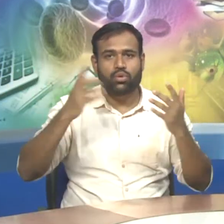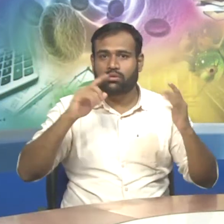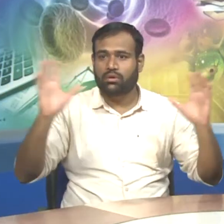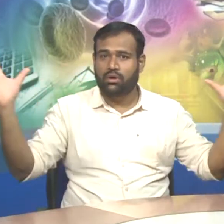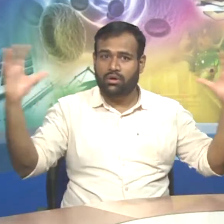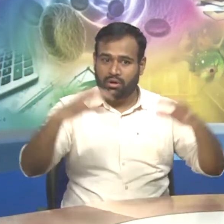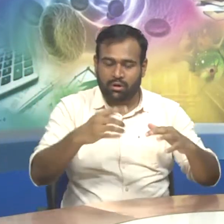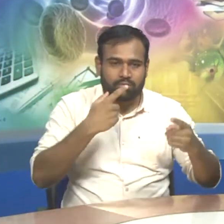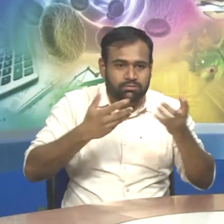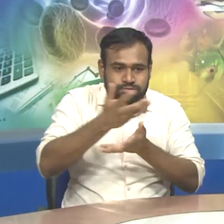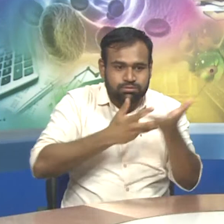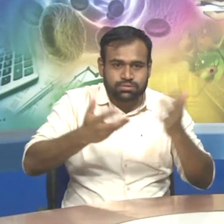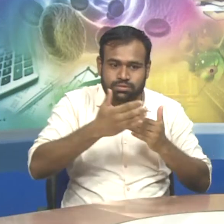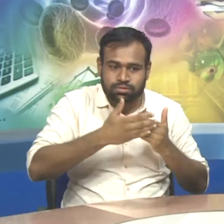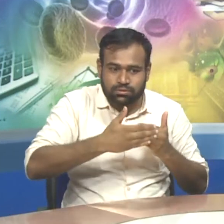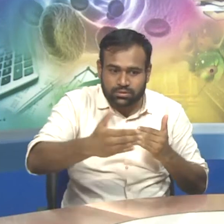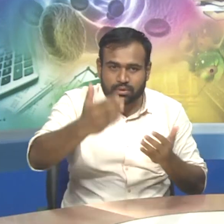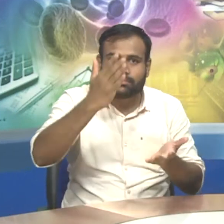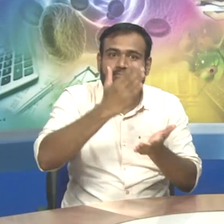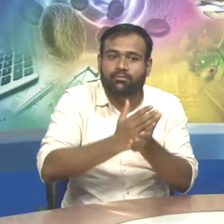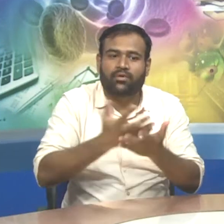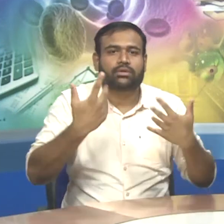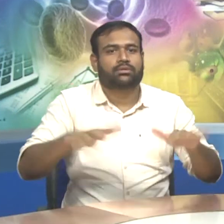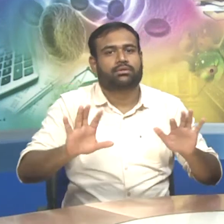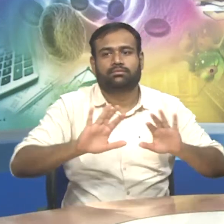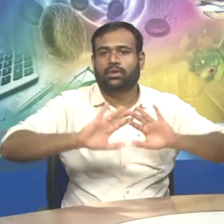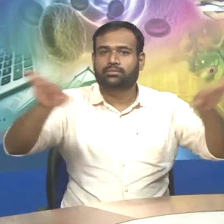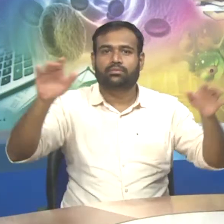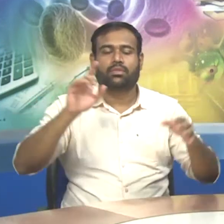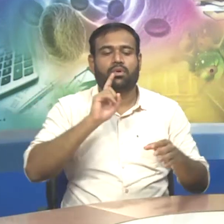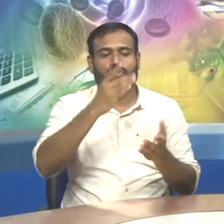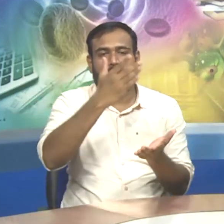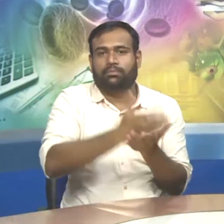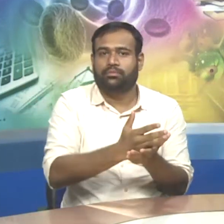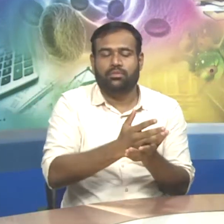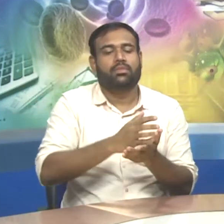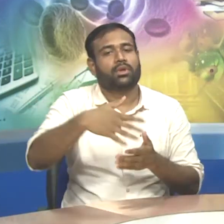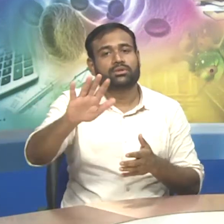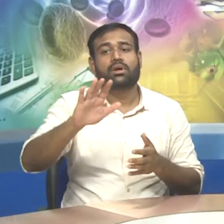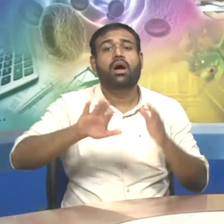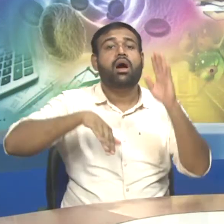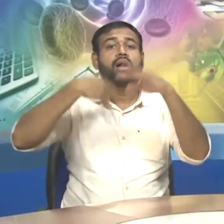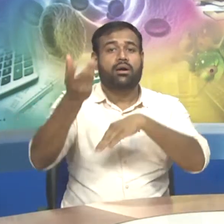The governor summons and prorogues the session of the state legislature.